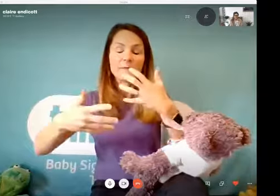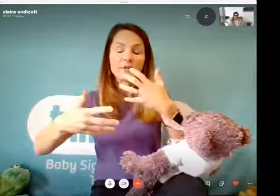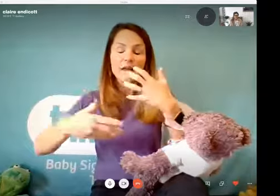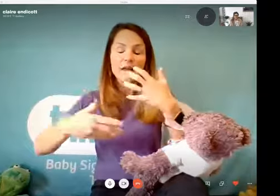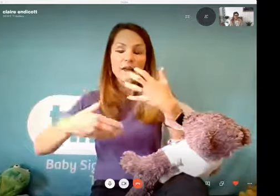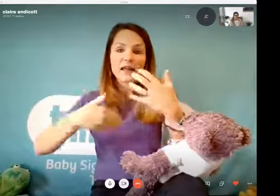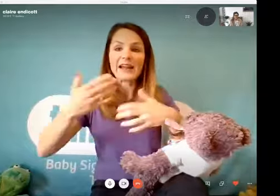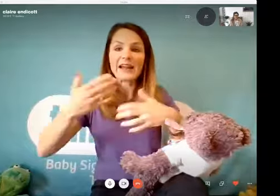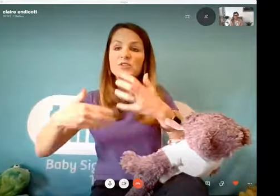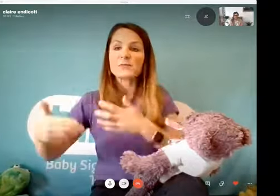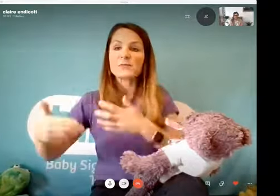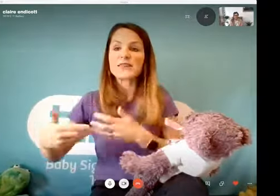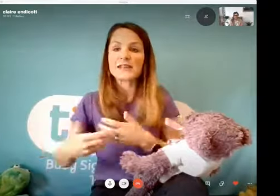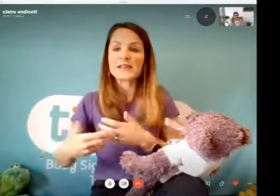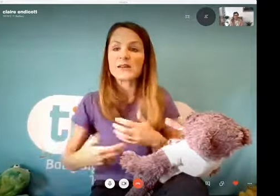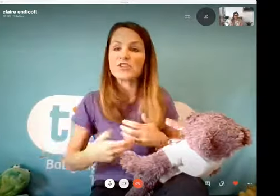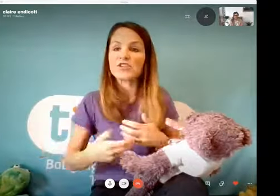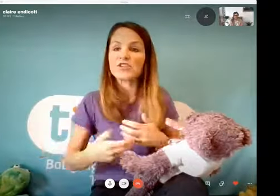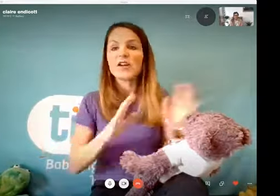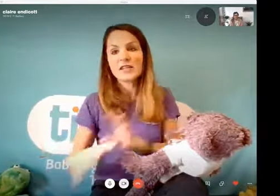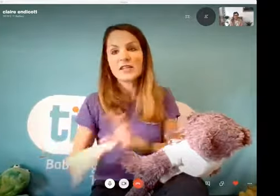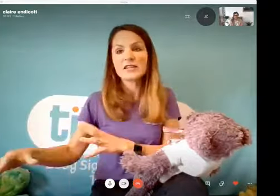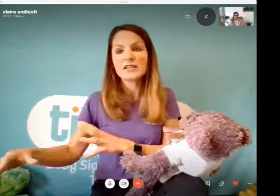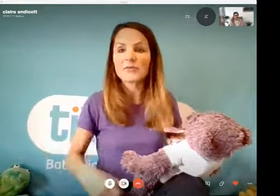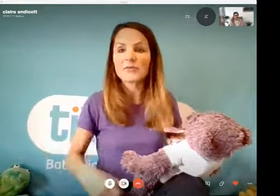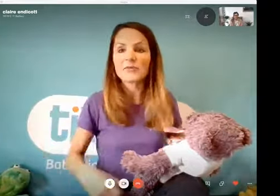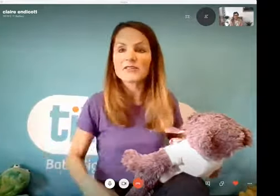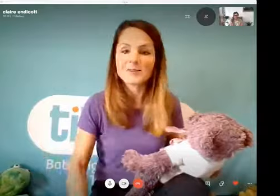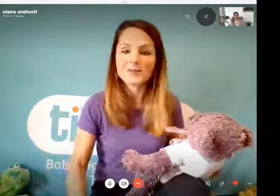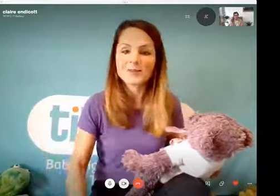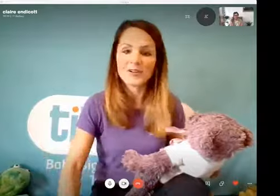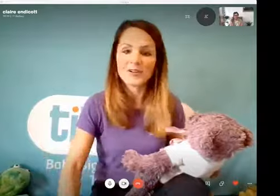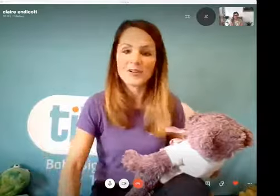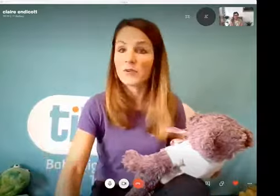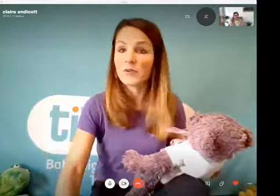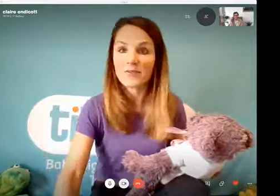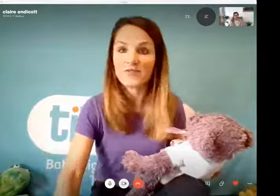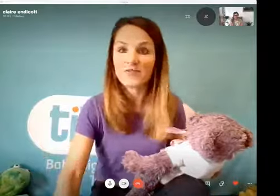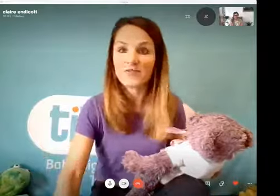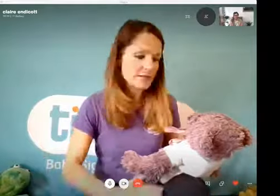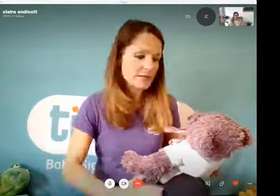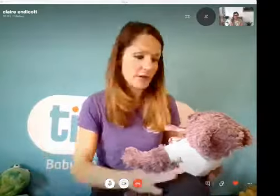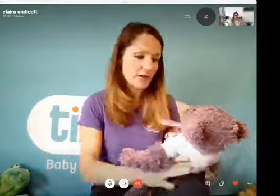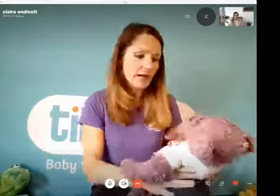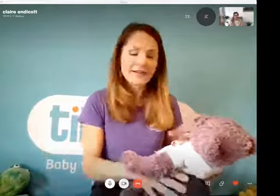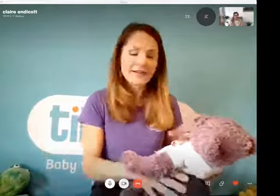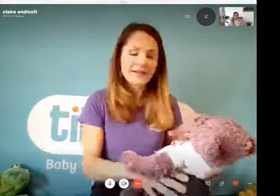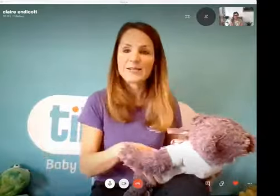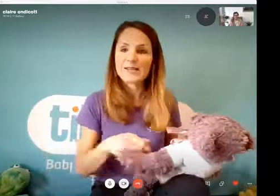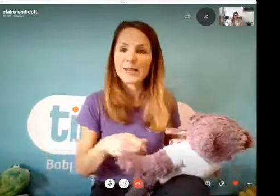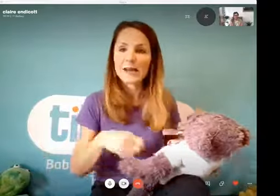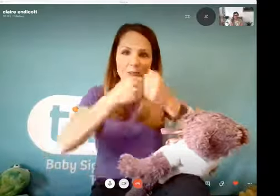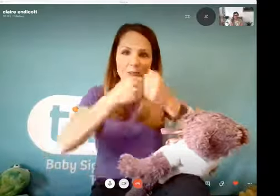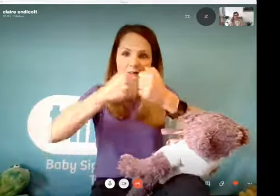their language comes out, their speech, then they tend to drop the signs usually. Some remember them for years, and then teach their brothers and